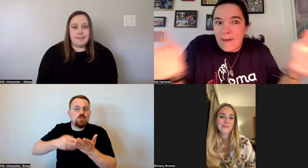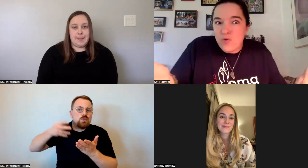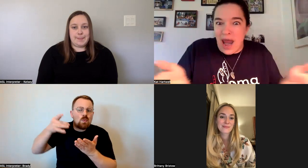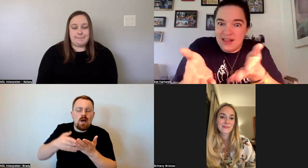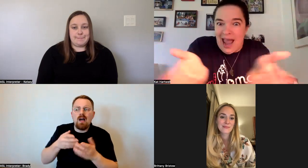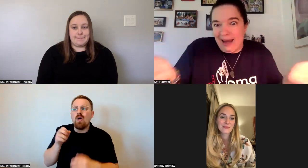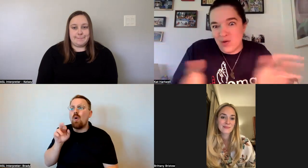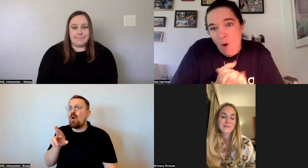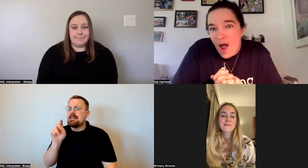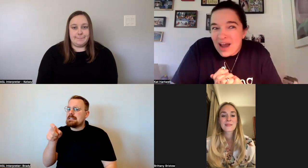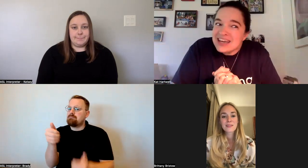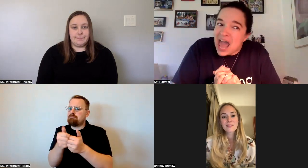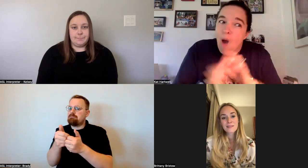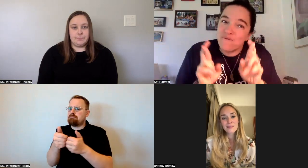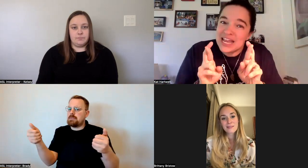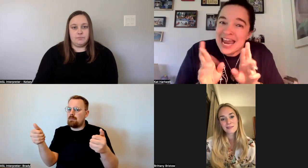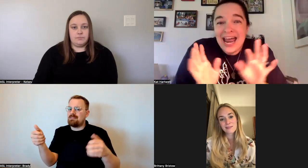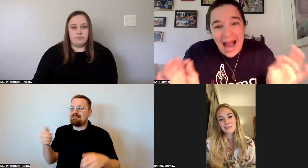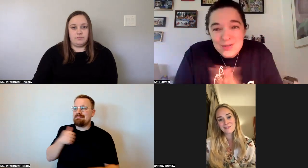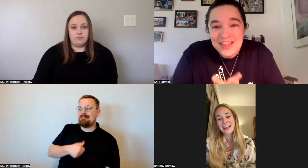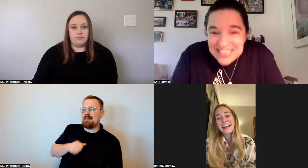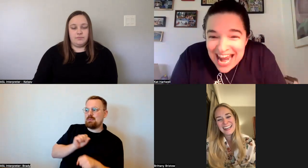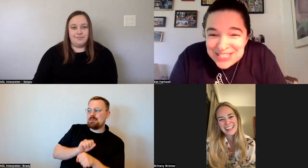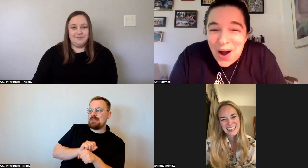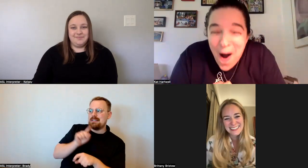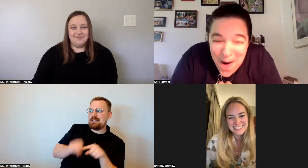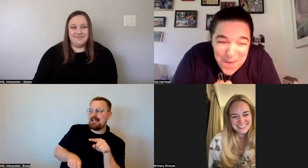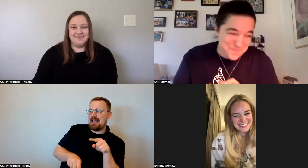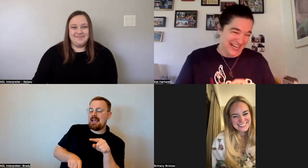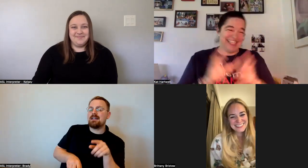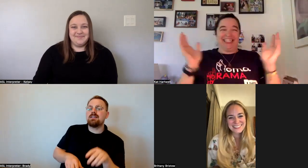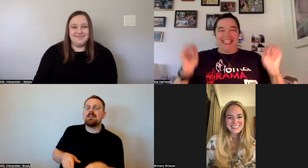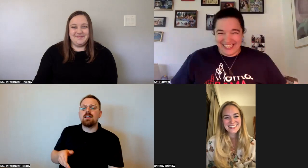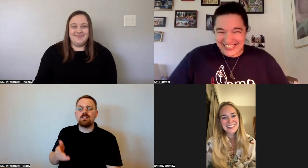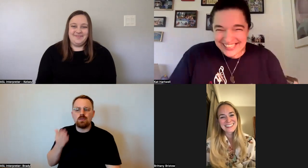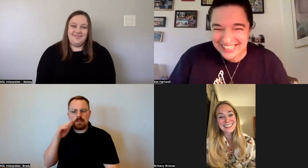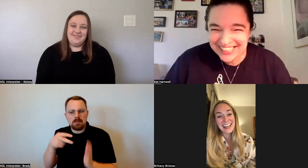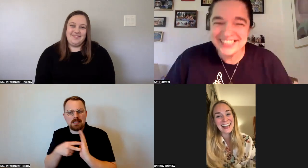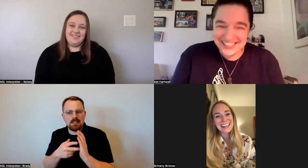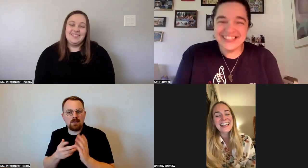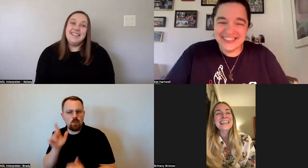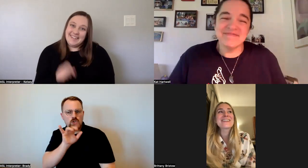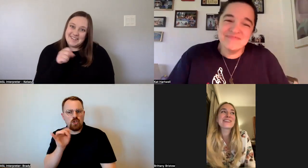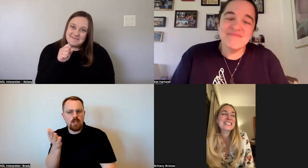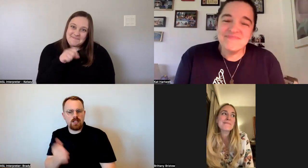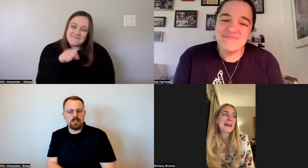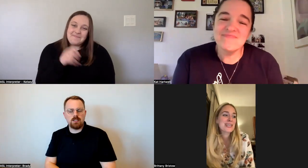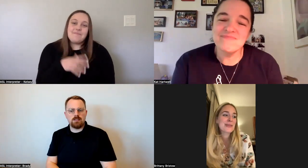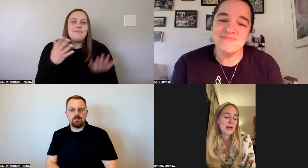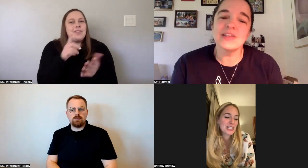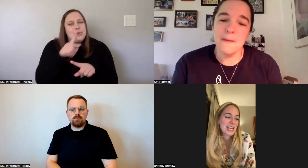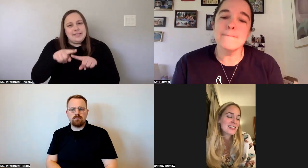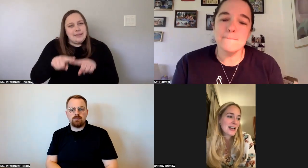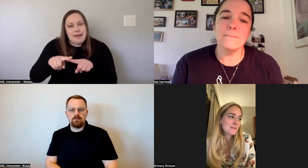be separated like you are right now. Hopefully, counting the days to go home. Yeah, it really depends